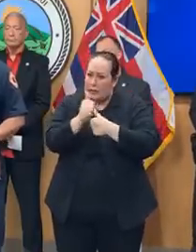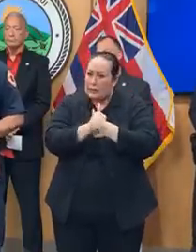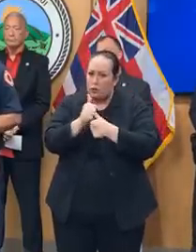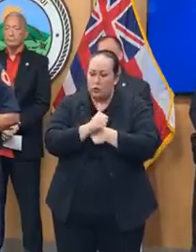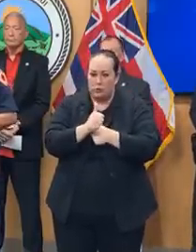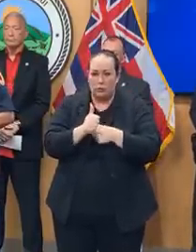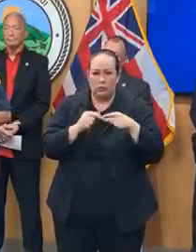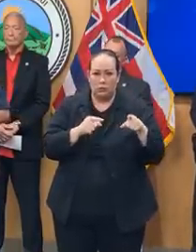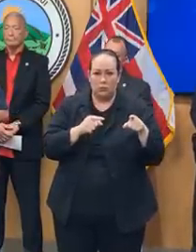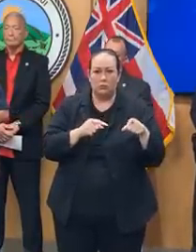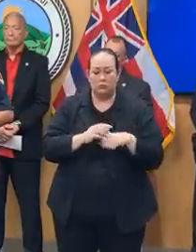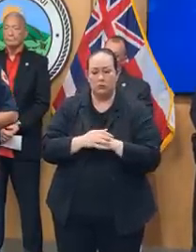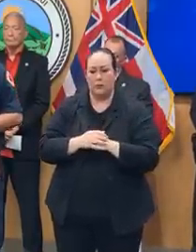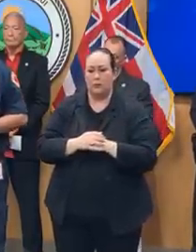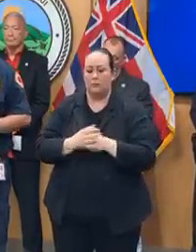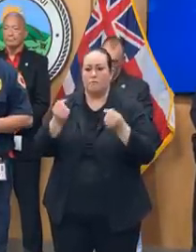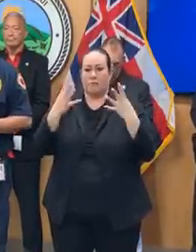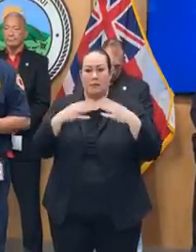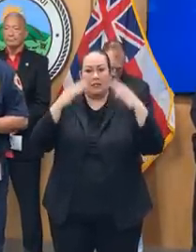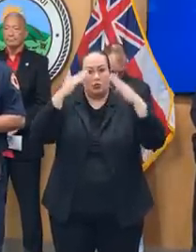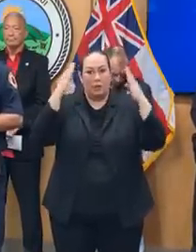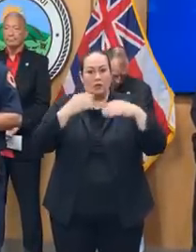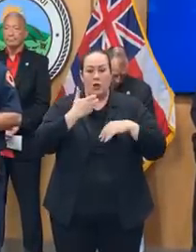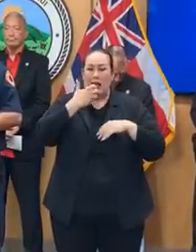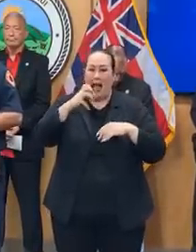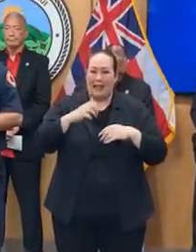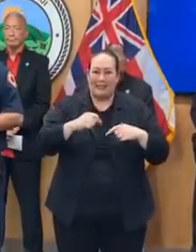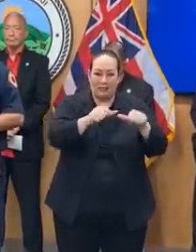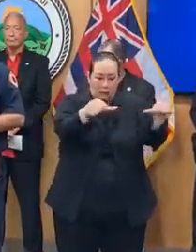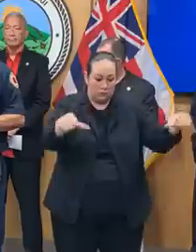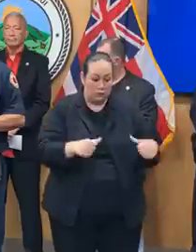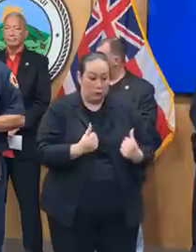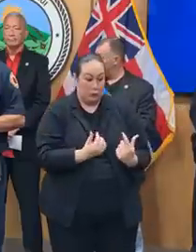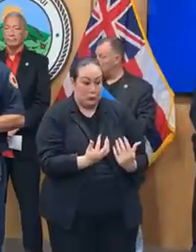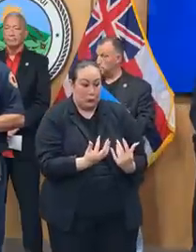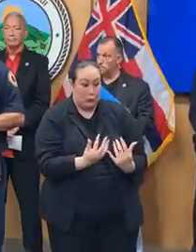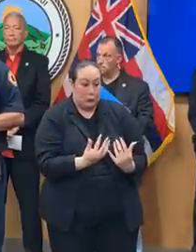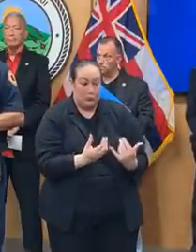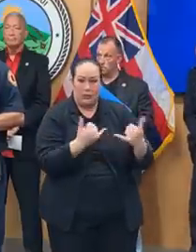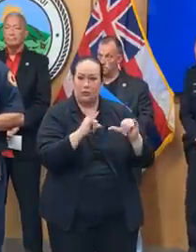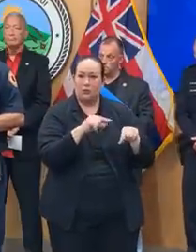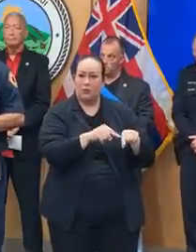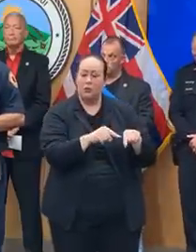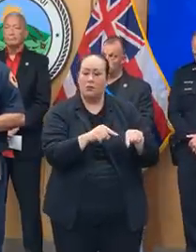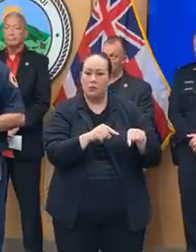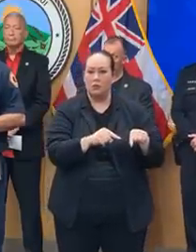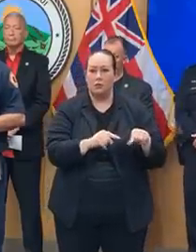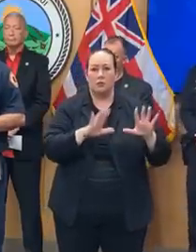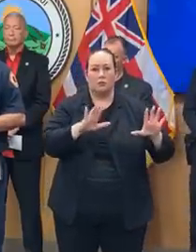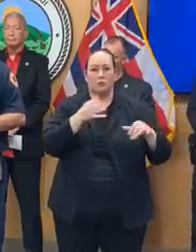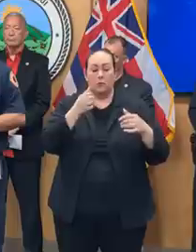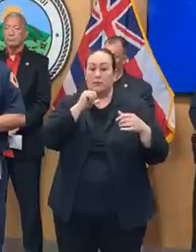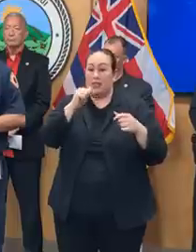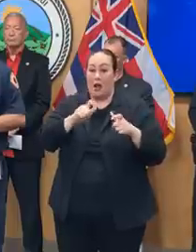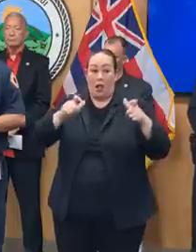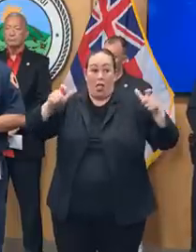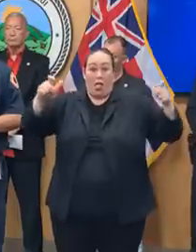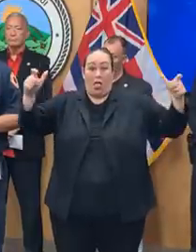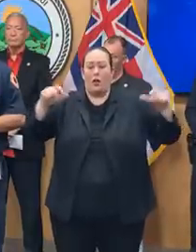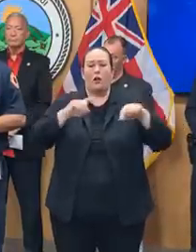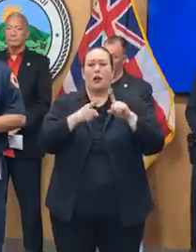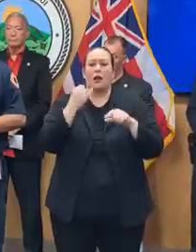conditions. There are lots of troubled spots, there are lots of hot spots. The perimeter has not grown, but we need to know where